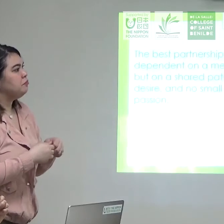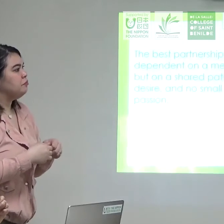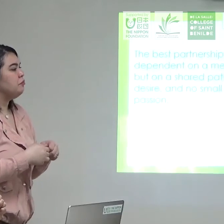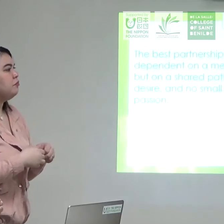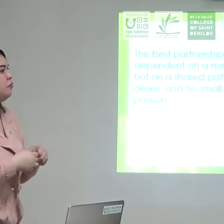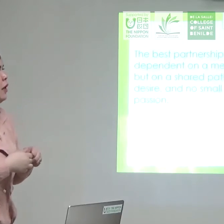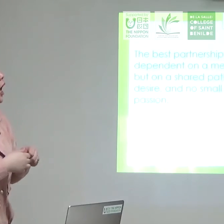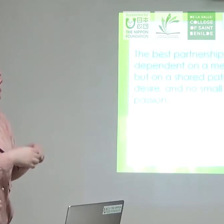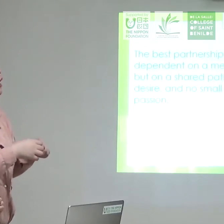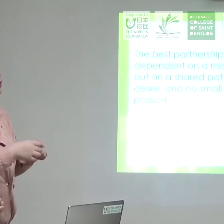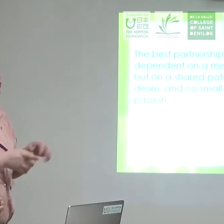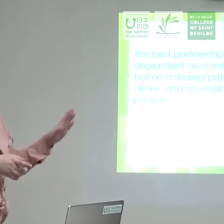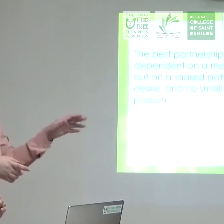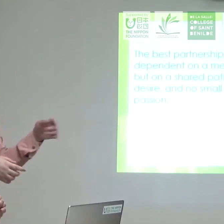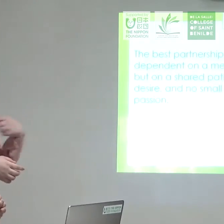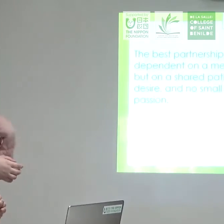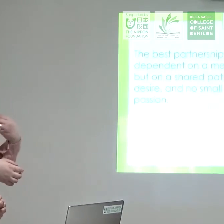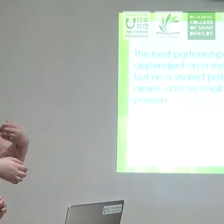In that way,